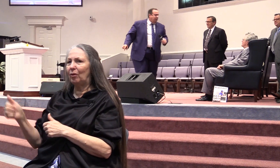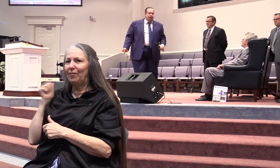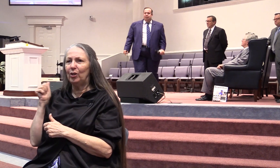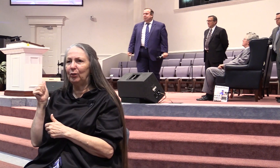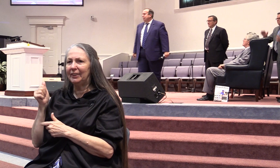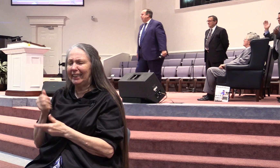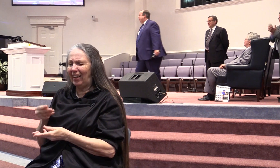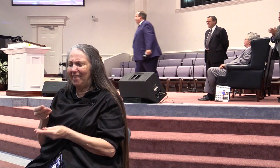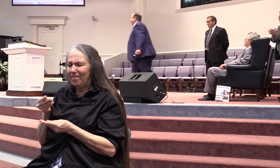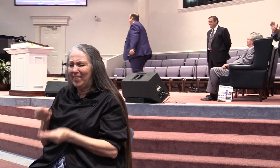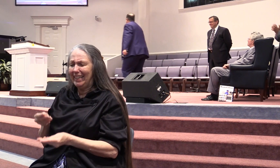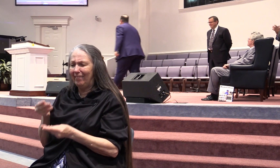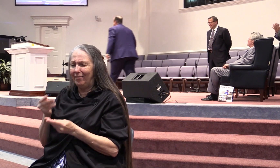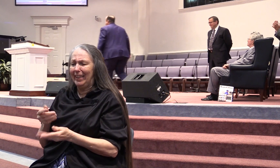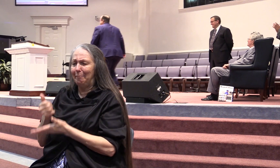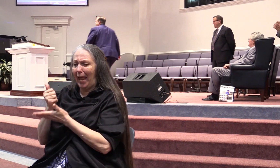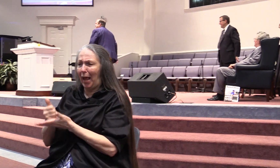on them."